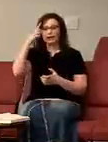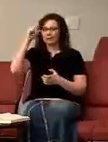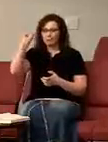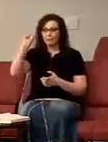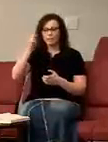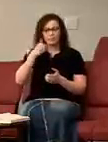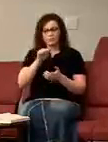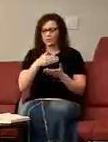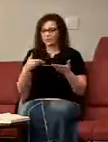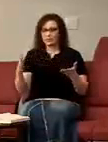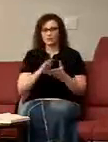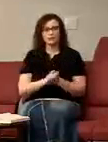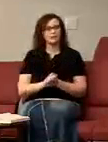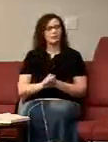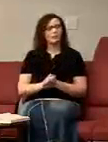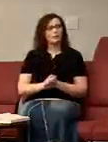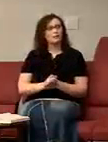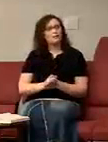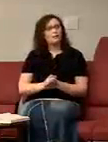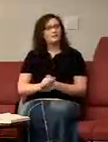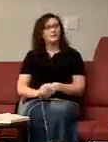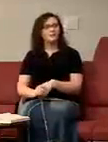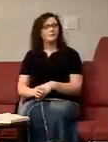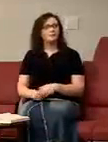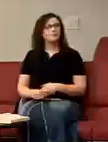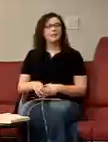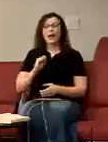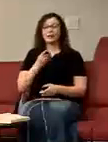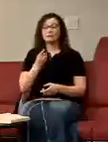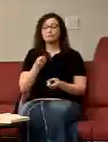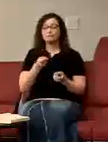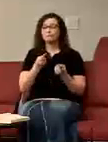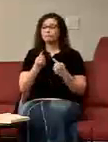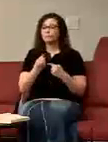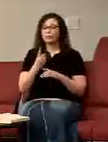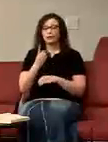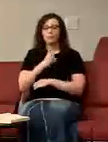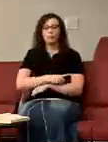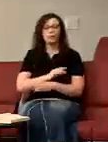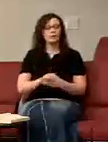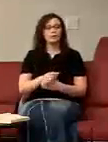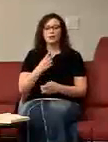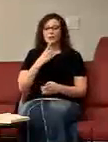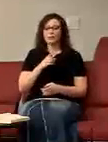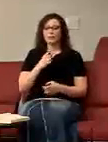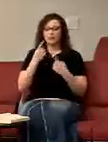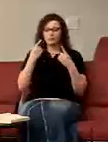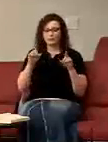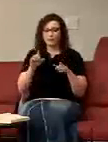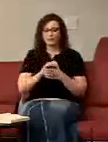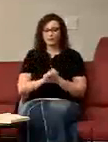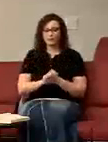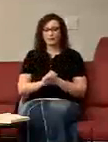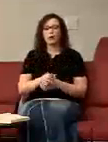hand. And I said, "I can't remember my name." And he's like, "Oh." And so finally I said, "Okay, I'll try to memorize something. What do you want me